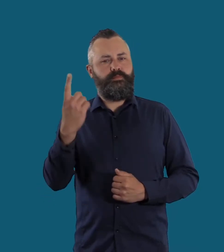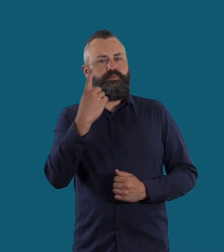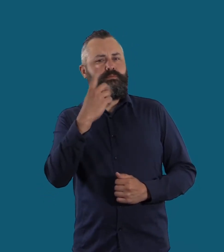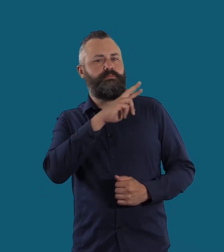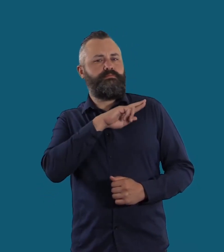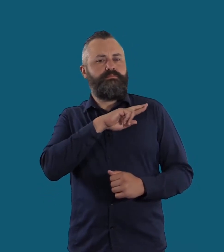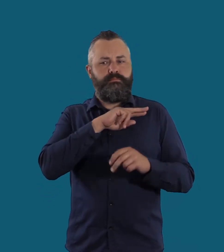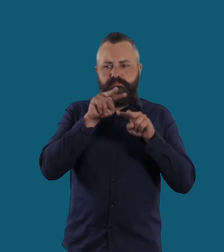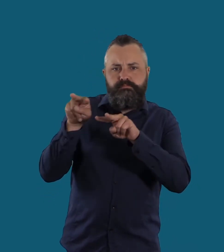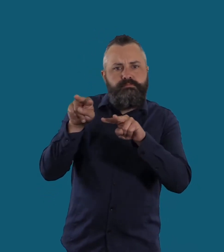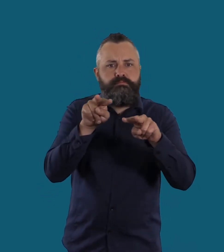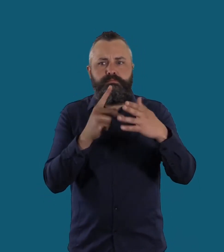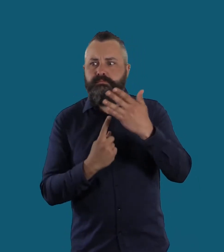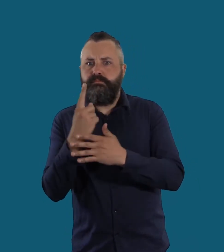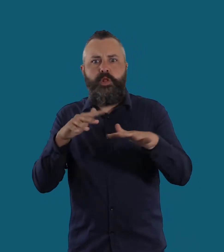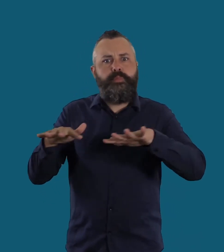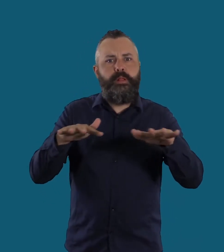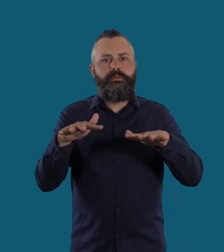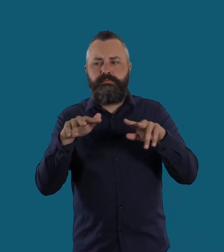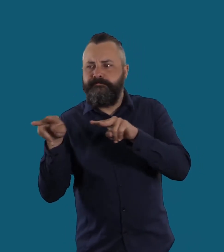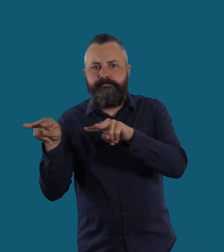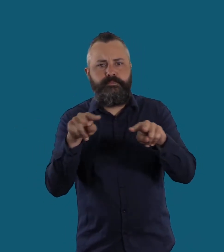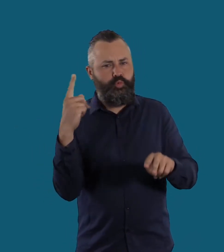Who is responsible for monitoring earthquakes?